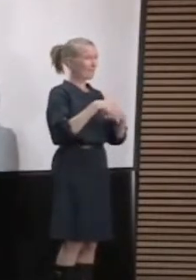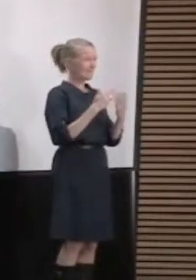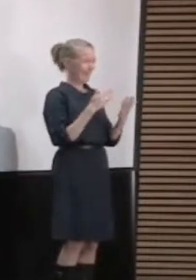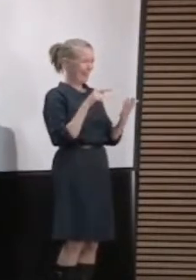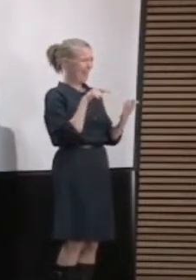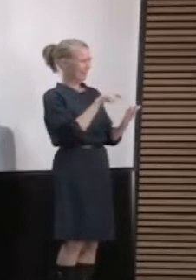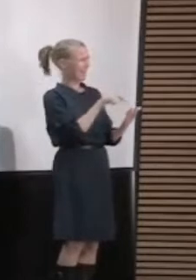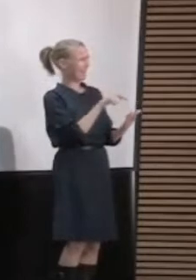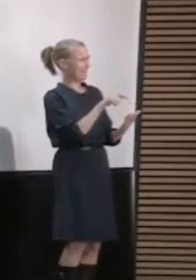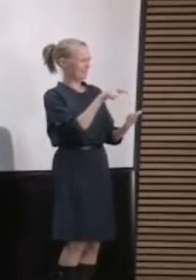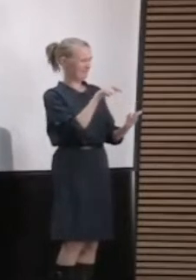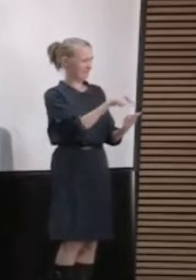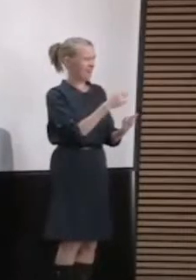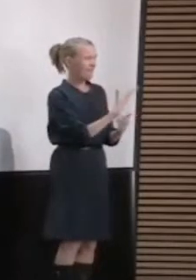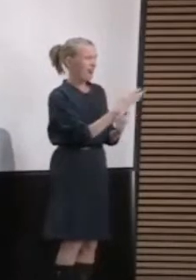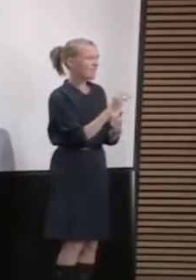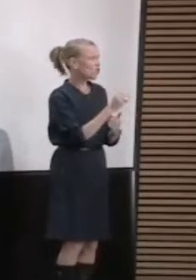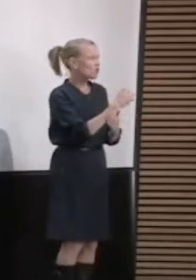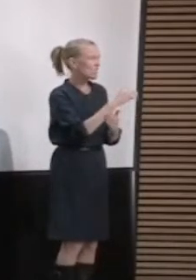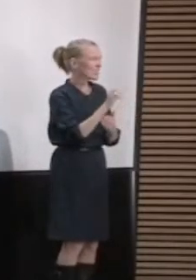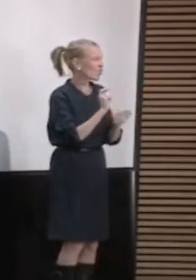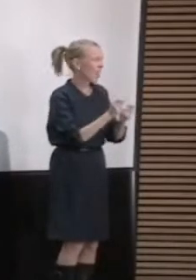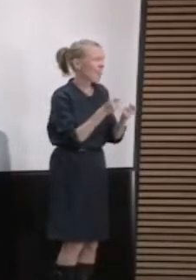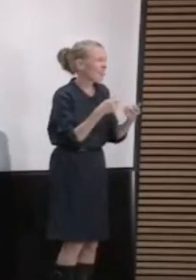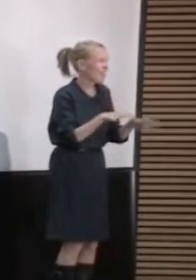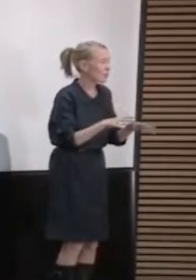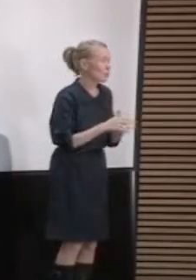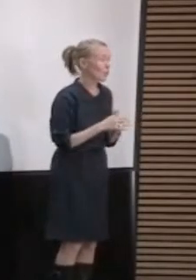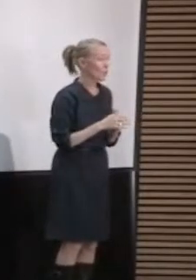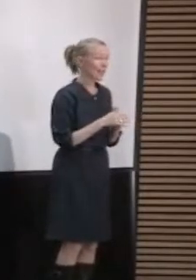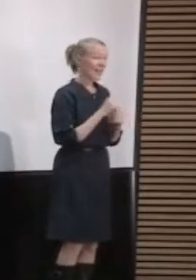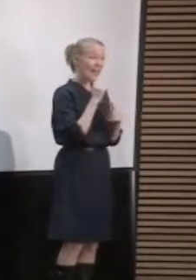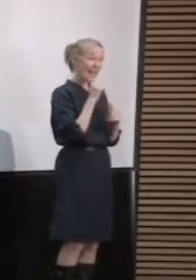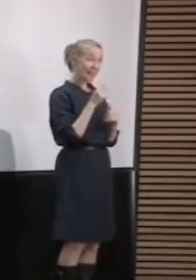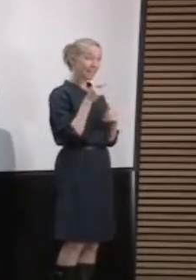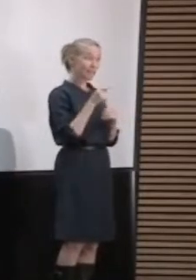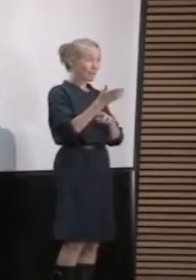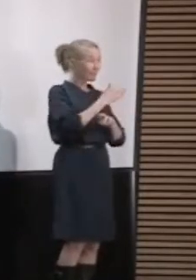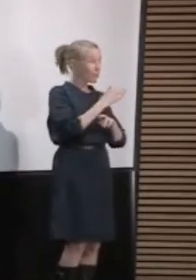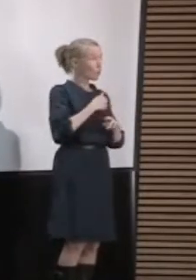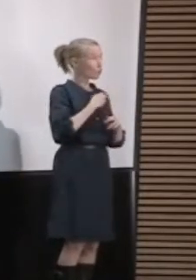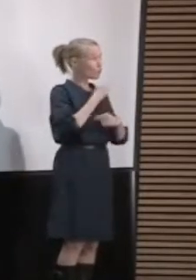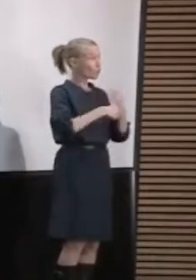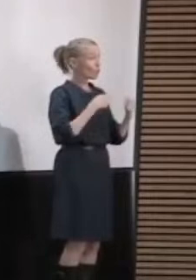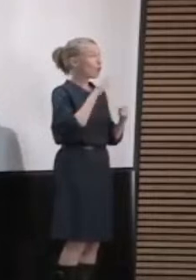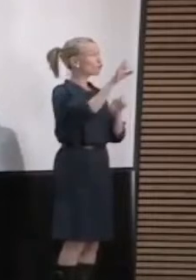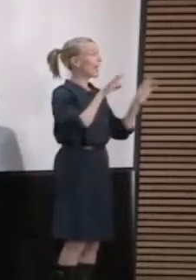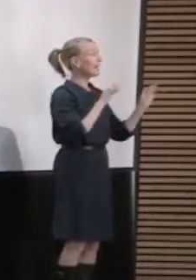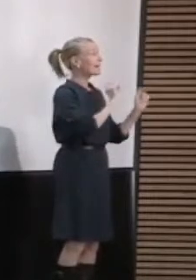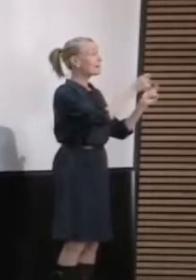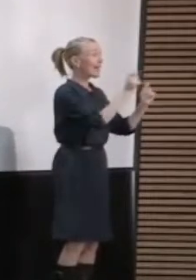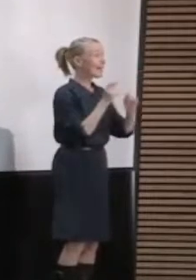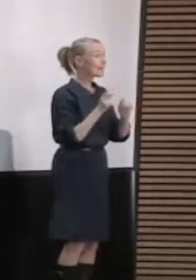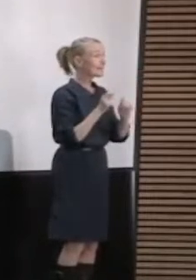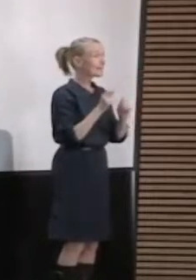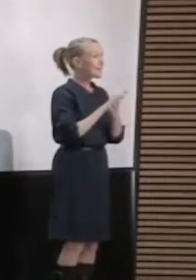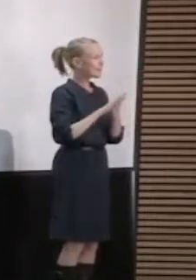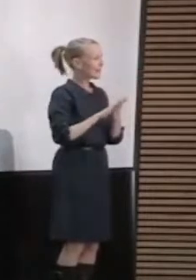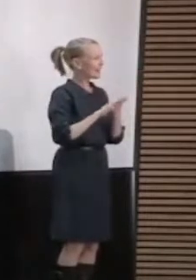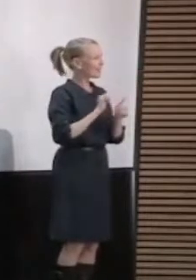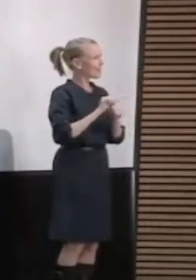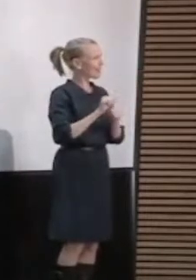think that if you had maintained a high level of surveillance random testing, that there would have that you would have detected the Auckland cluster a lot